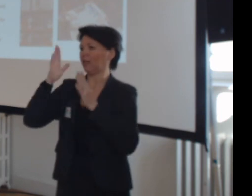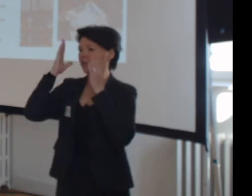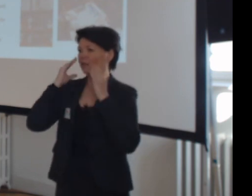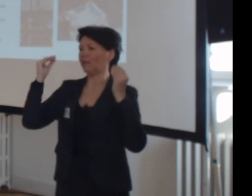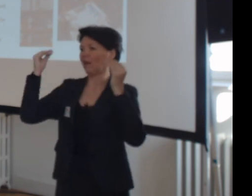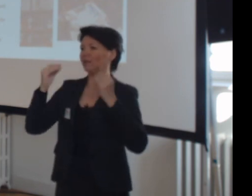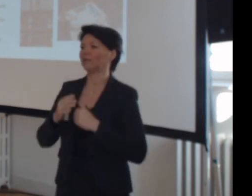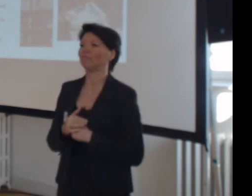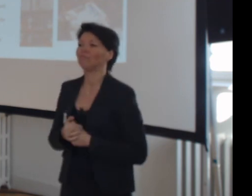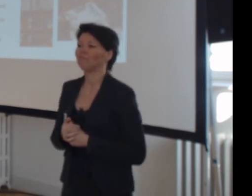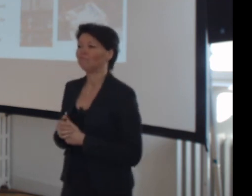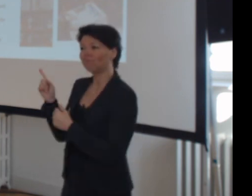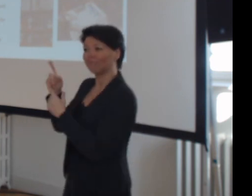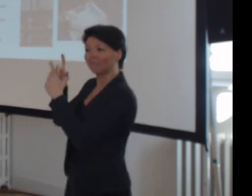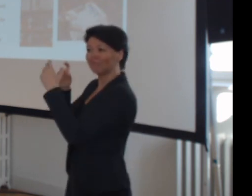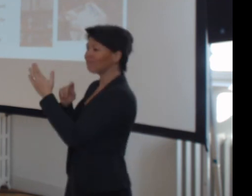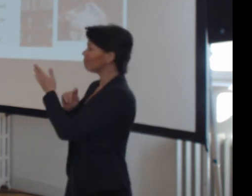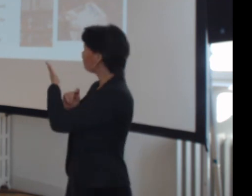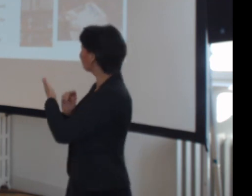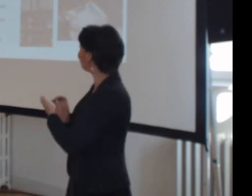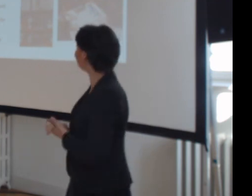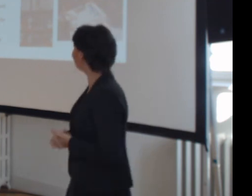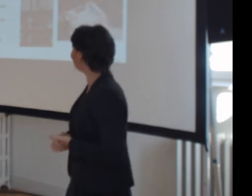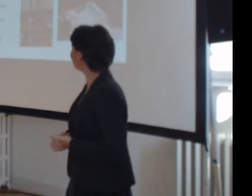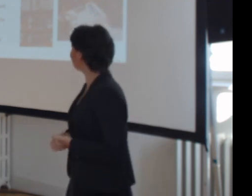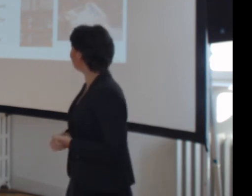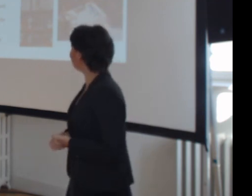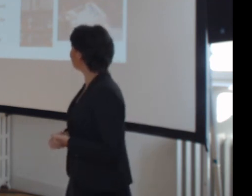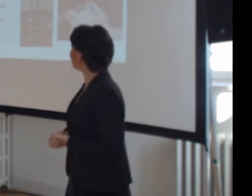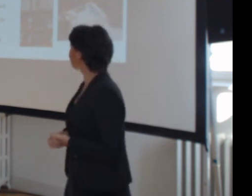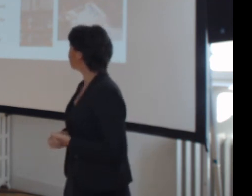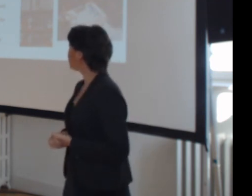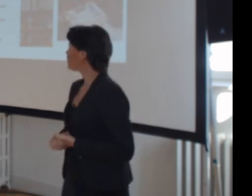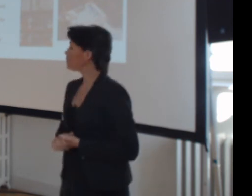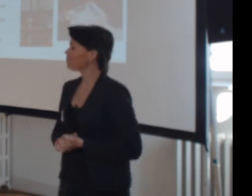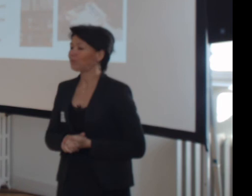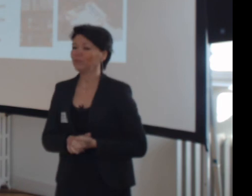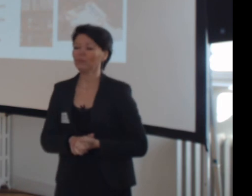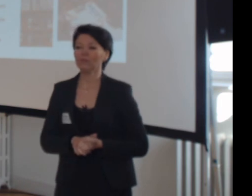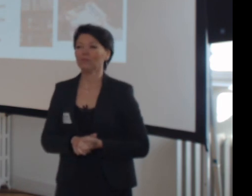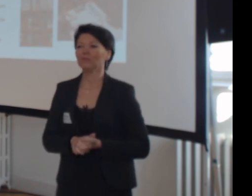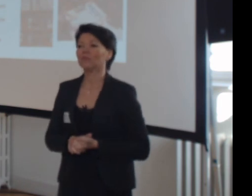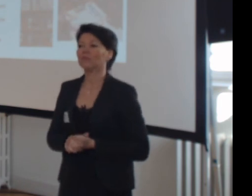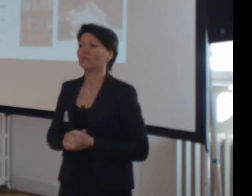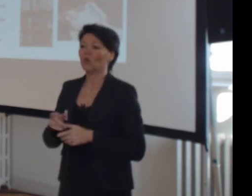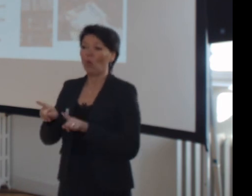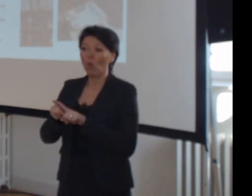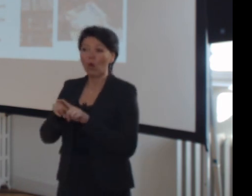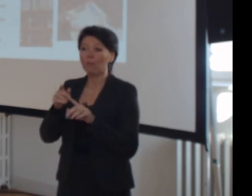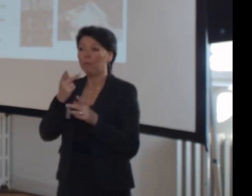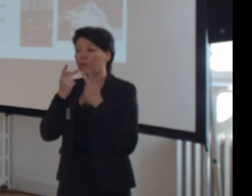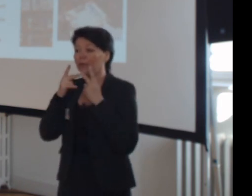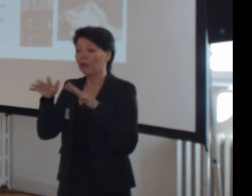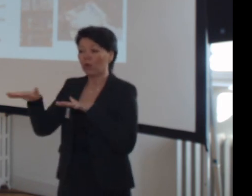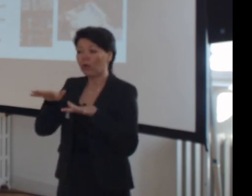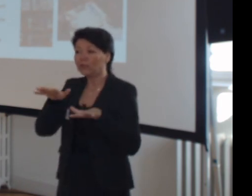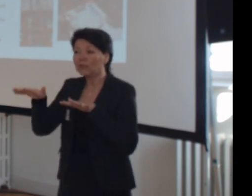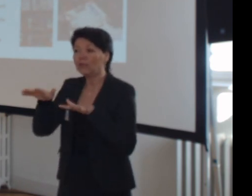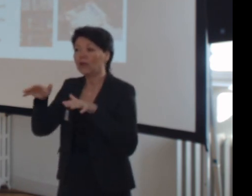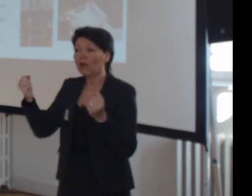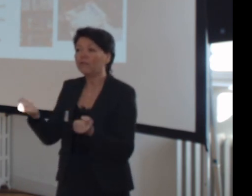picture down. We try to organize activities around this collection as